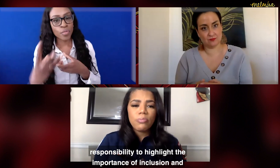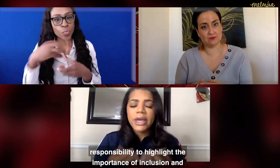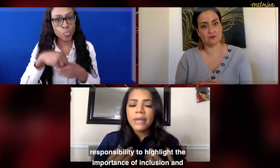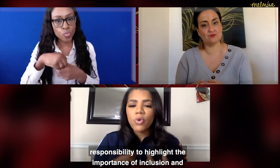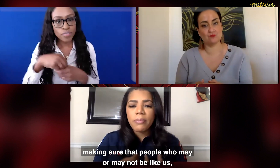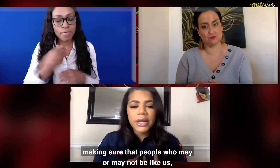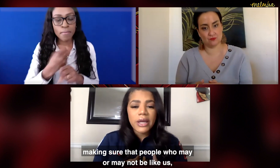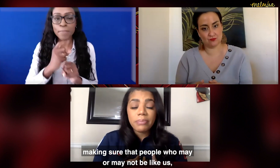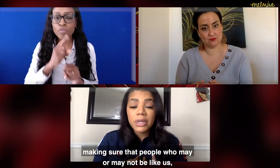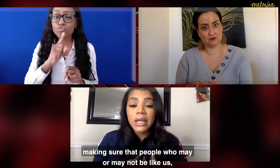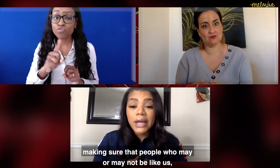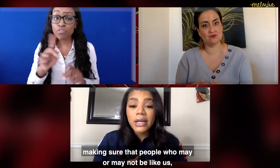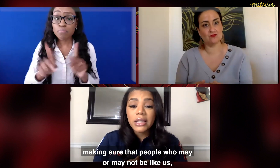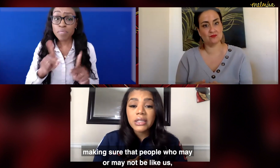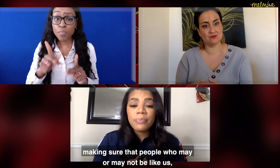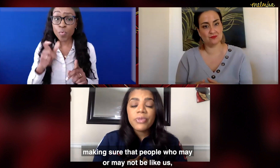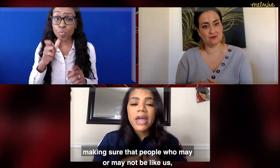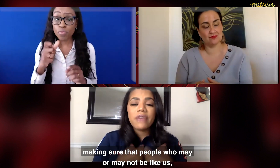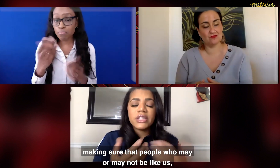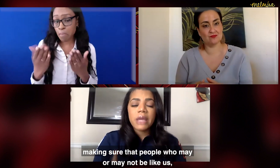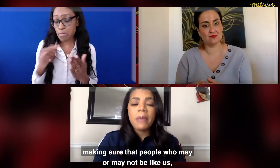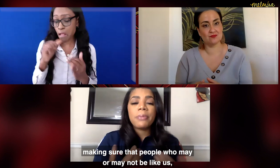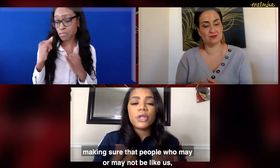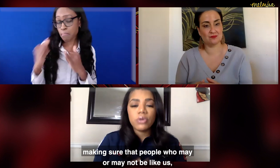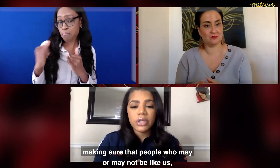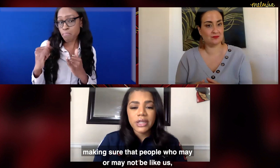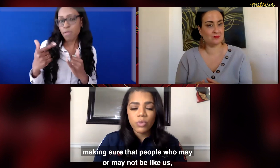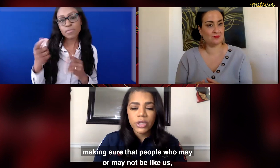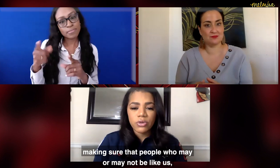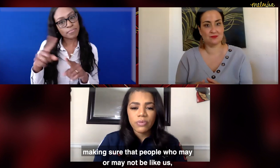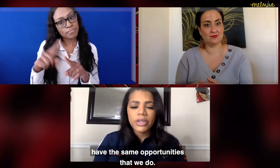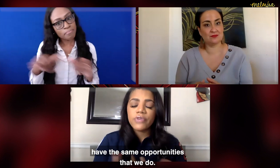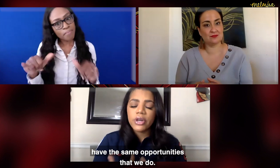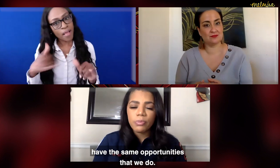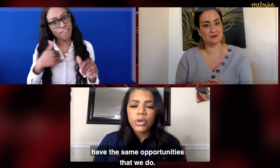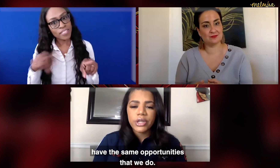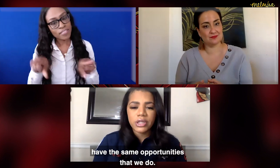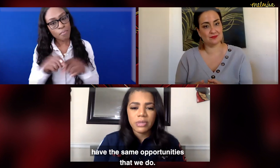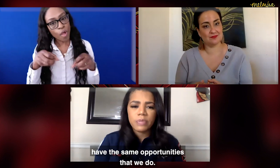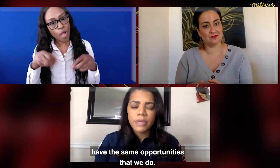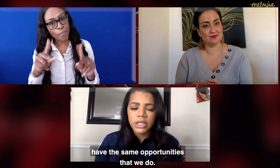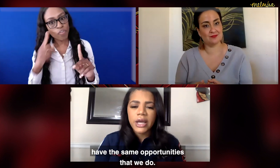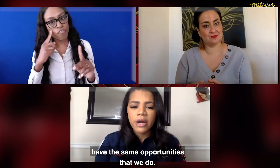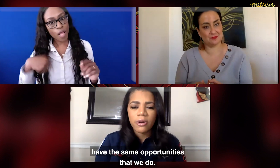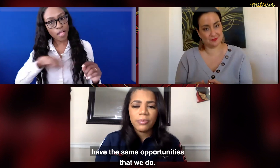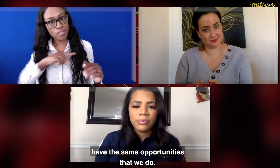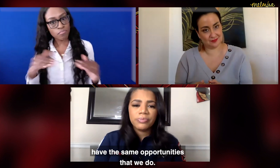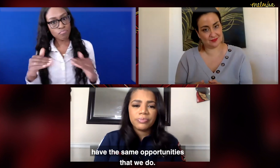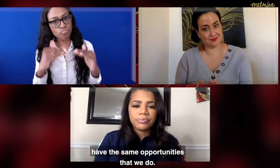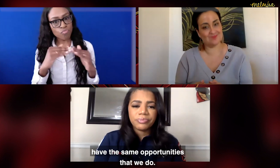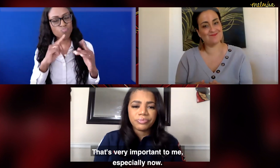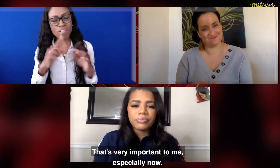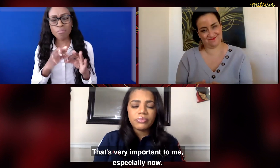who may or may not be like us have the same opportunities that we do. That's very important to me, especially now.